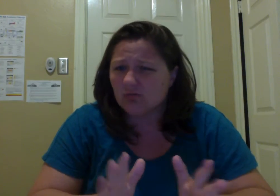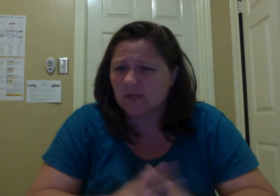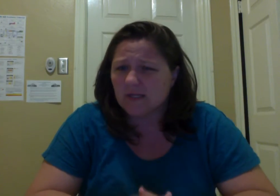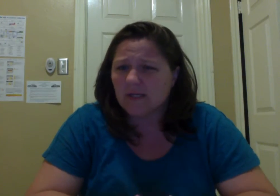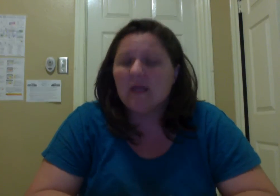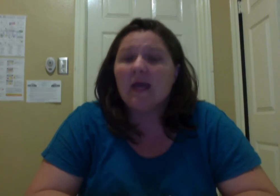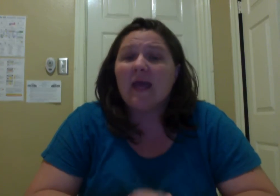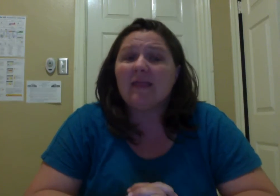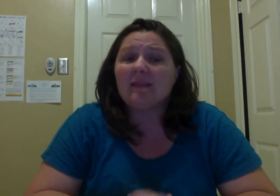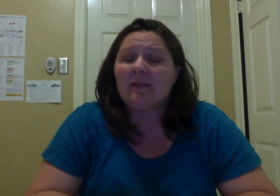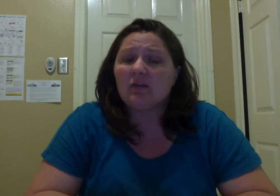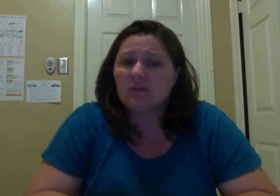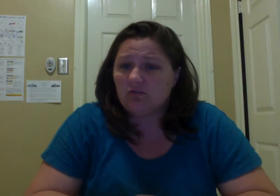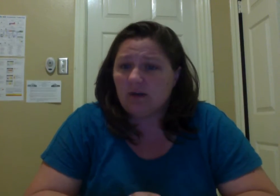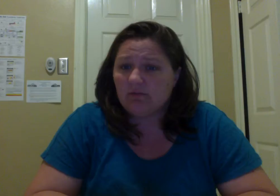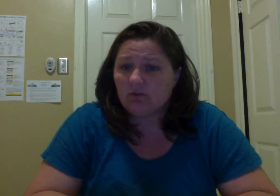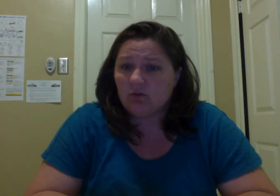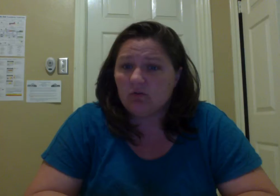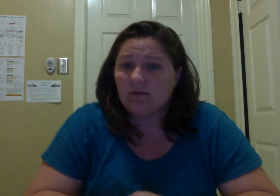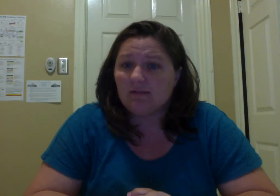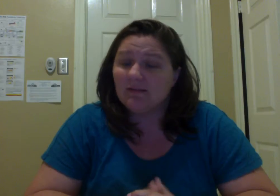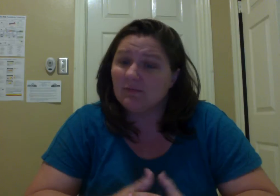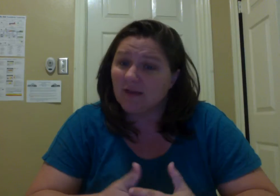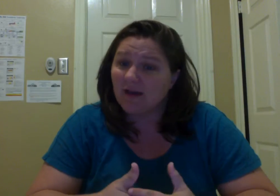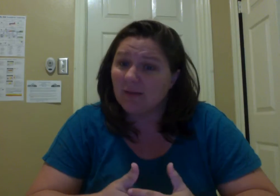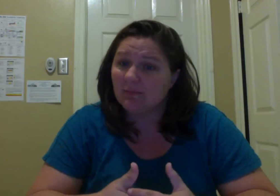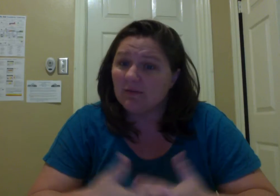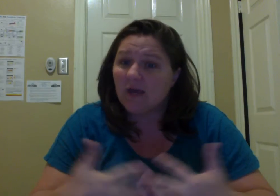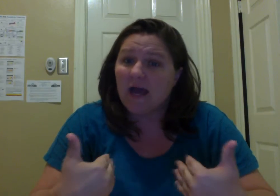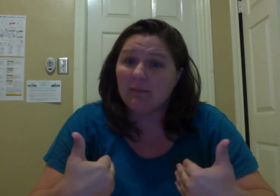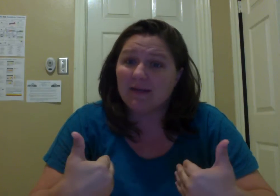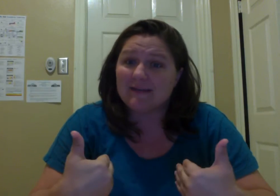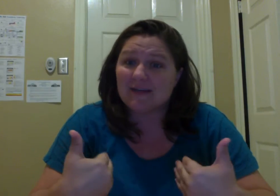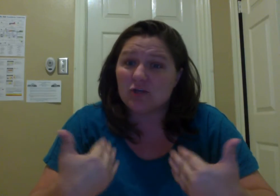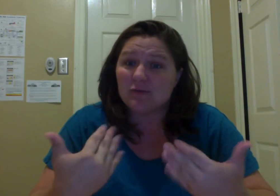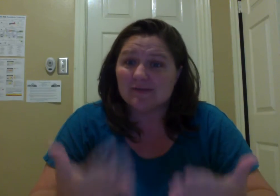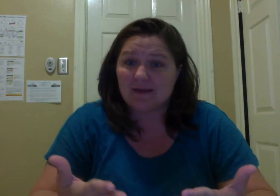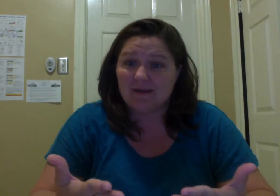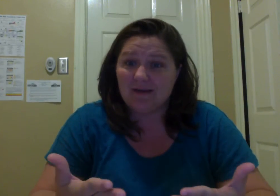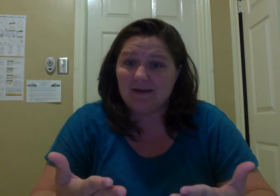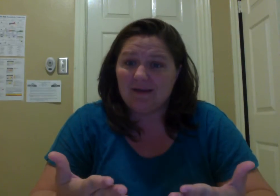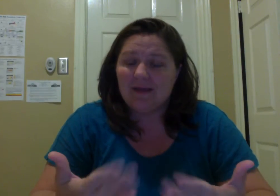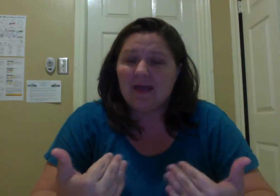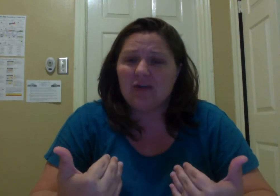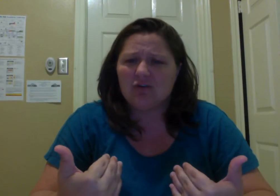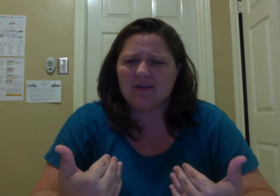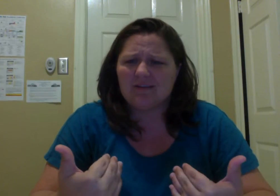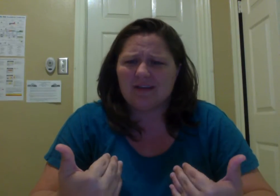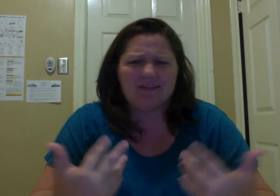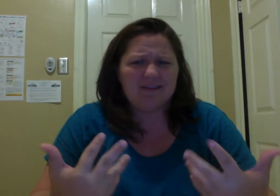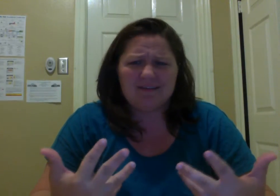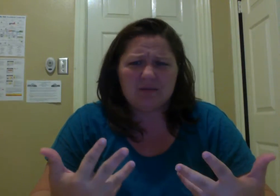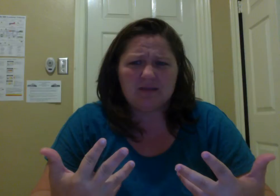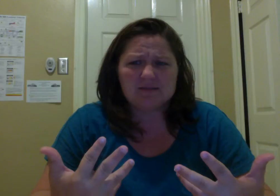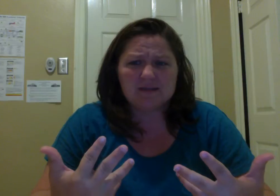really. And then the other thing that you have to know is that sometimes I'm going to tell you a sign, and you're going to say, that doesn't make